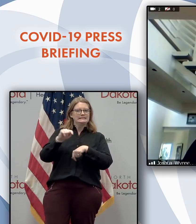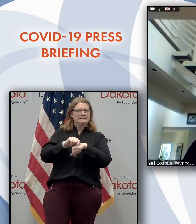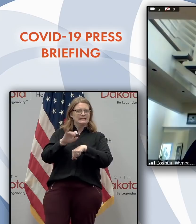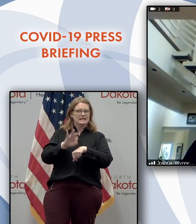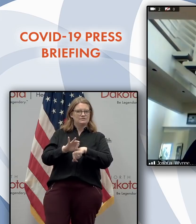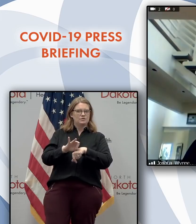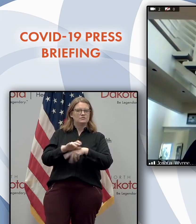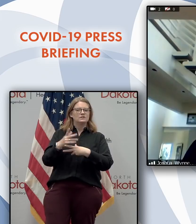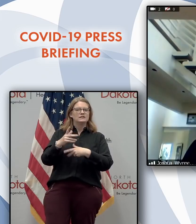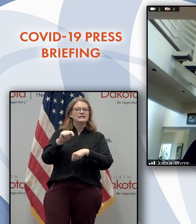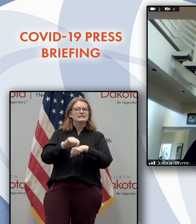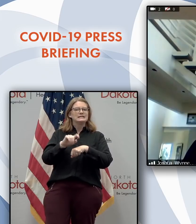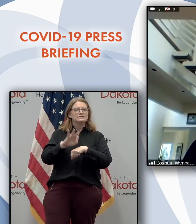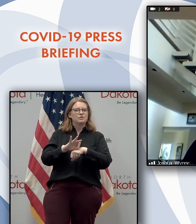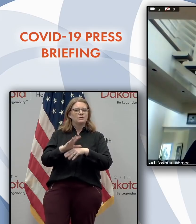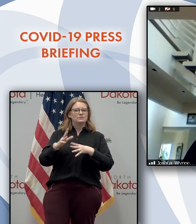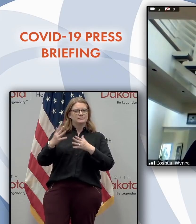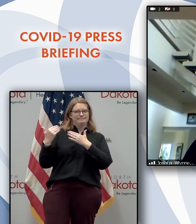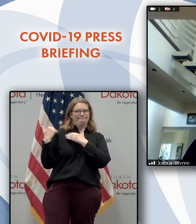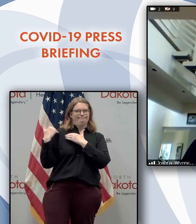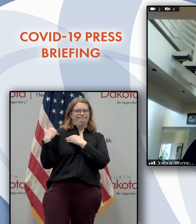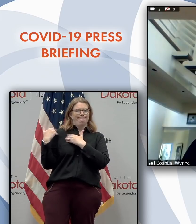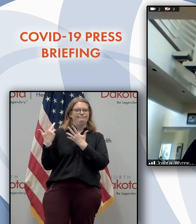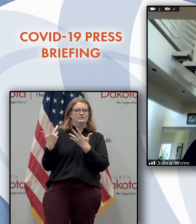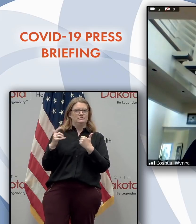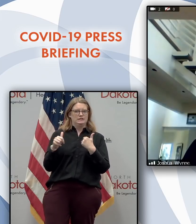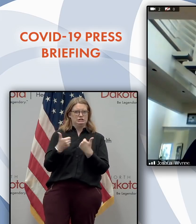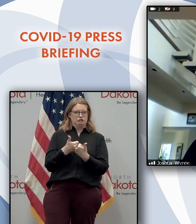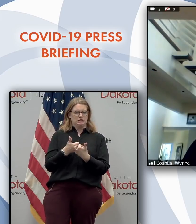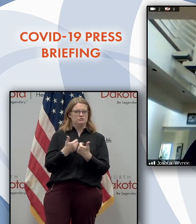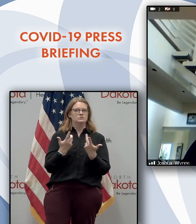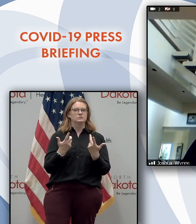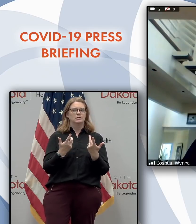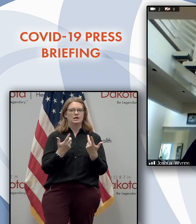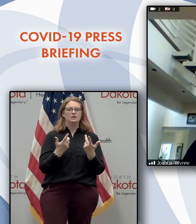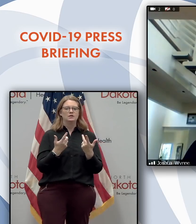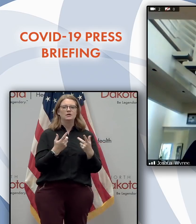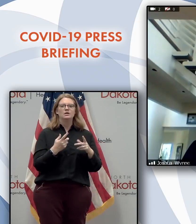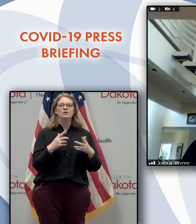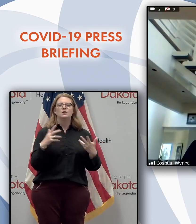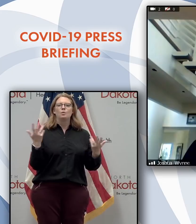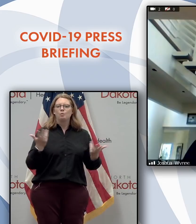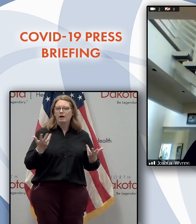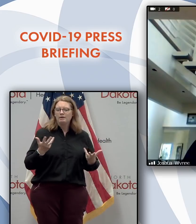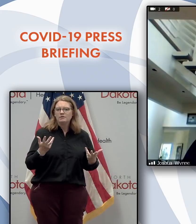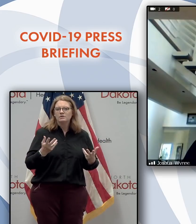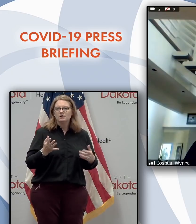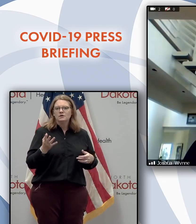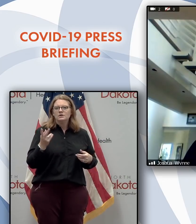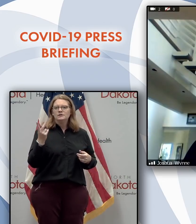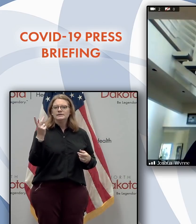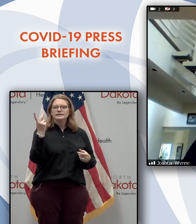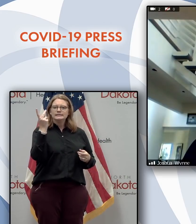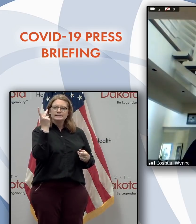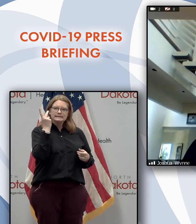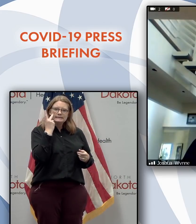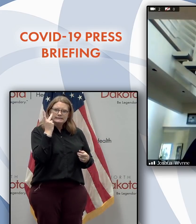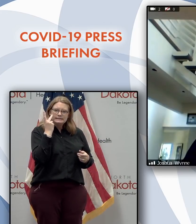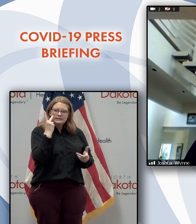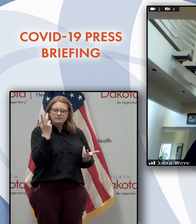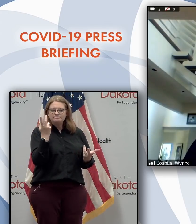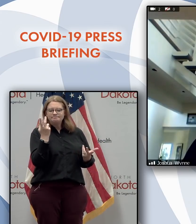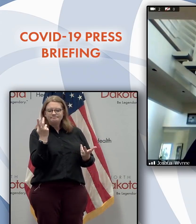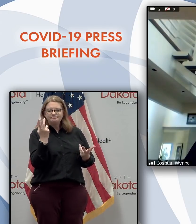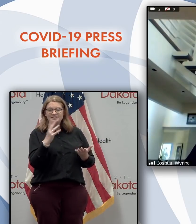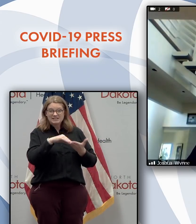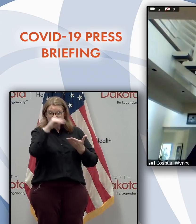task force was charged with the following challenge, and that was, number one, to see how we could get students